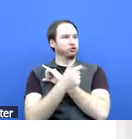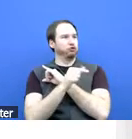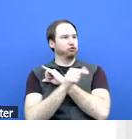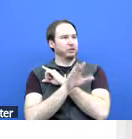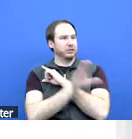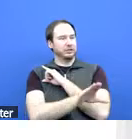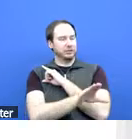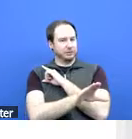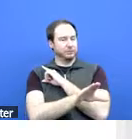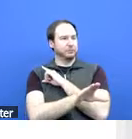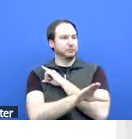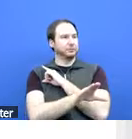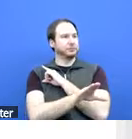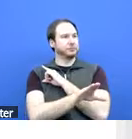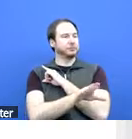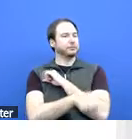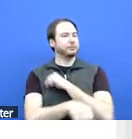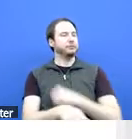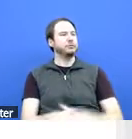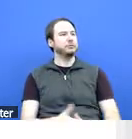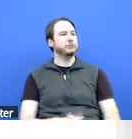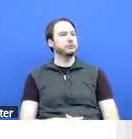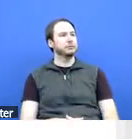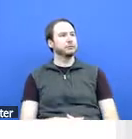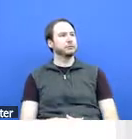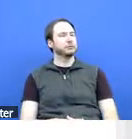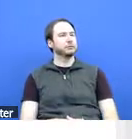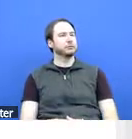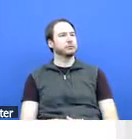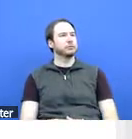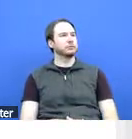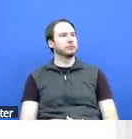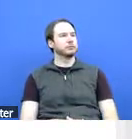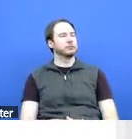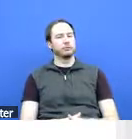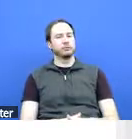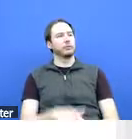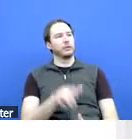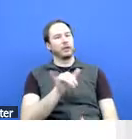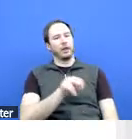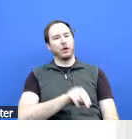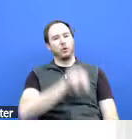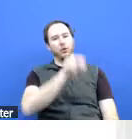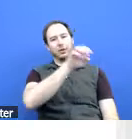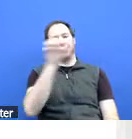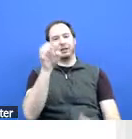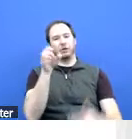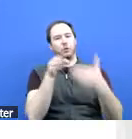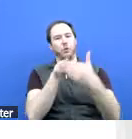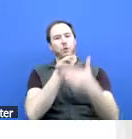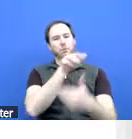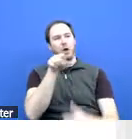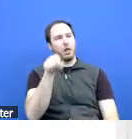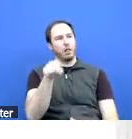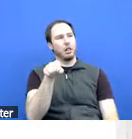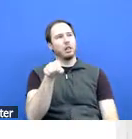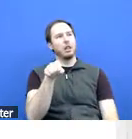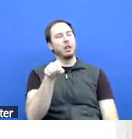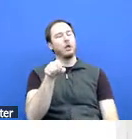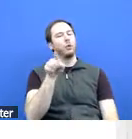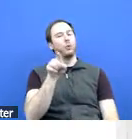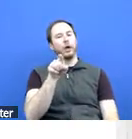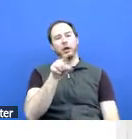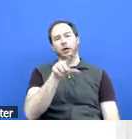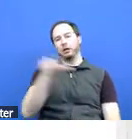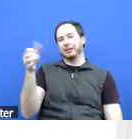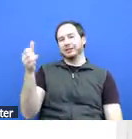the exhibit that's up on the TV screen. This is in the northeast corner of the mall. It is west of